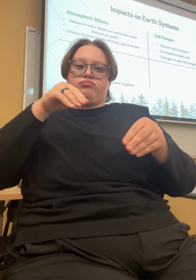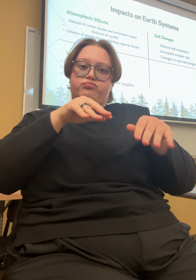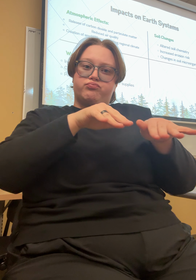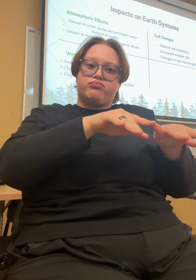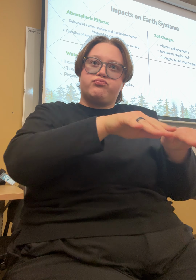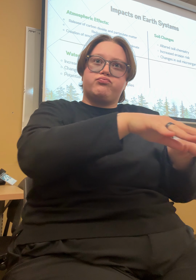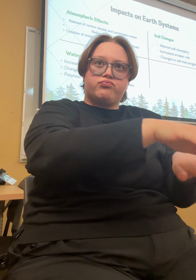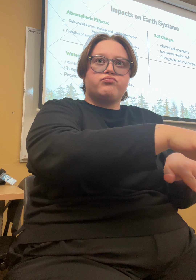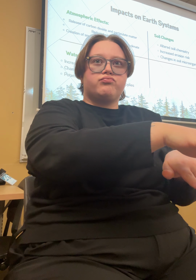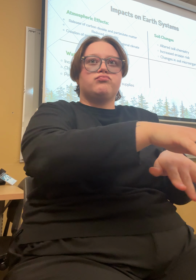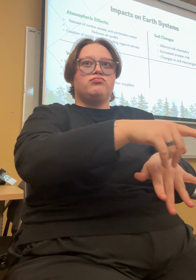water supplies.